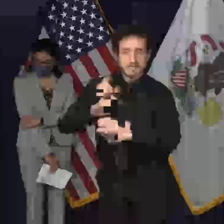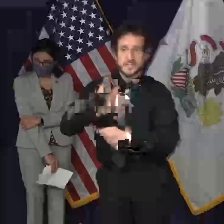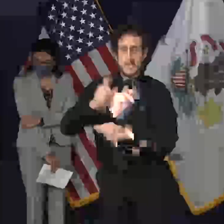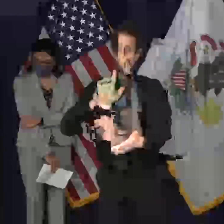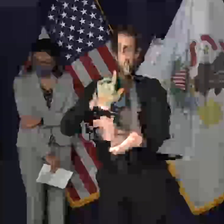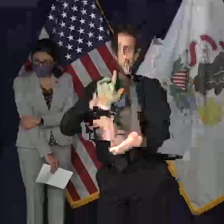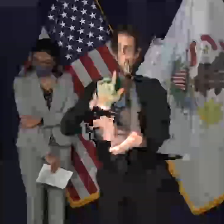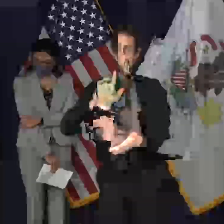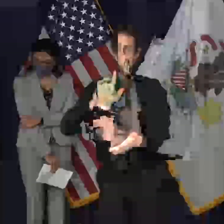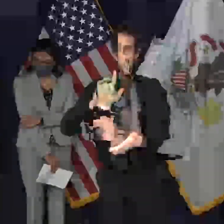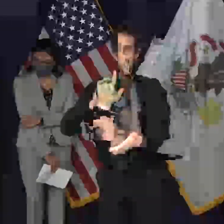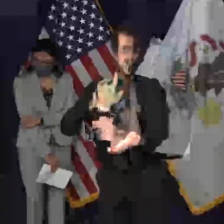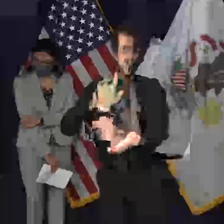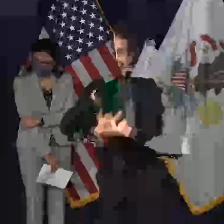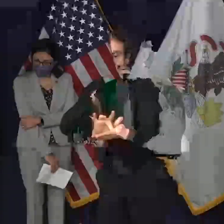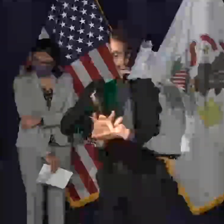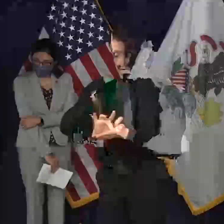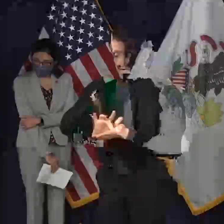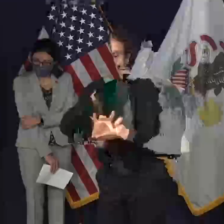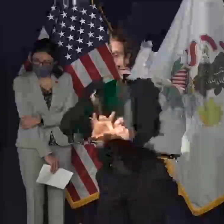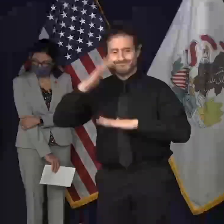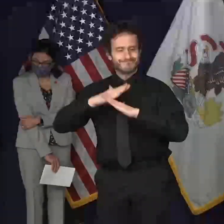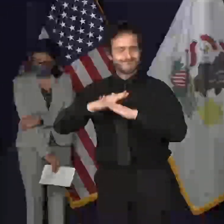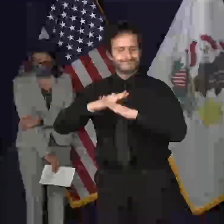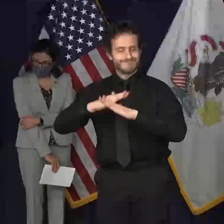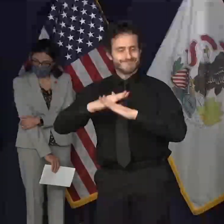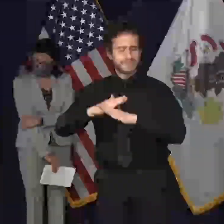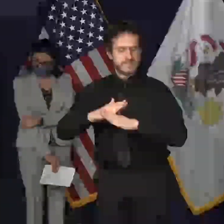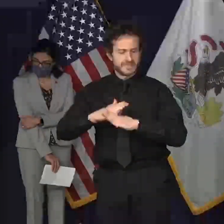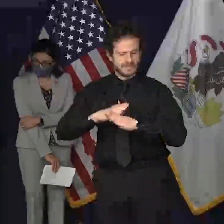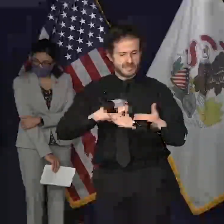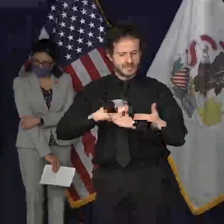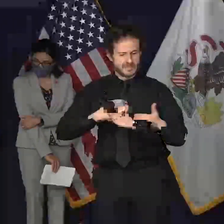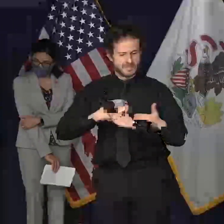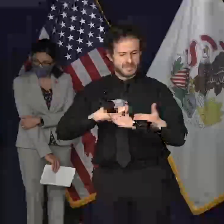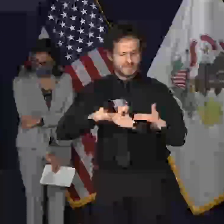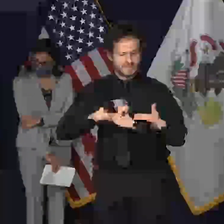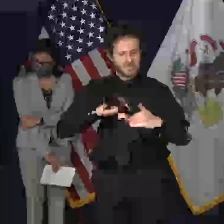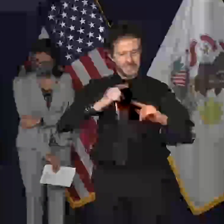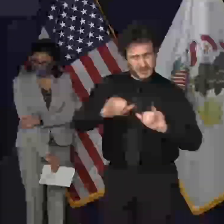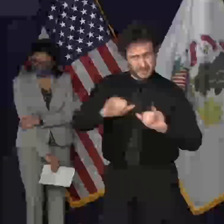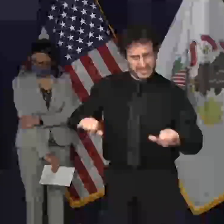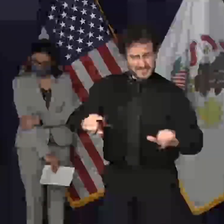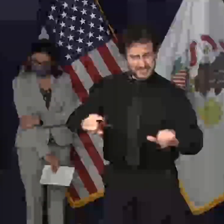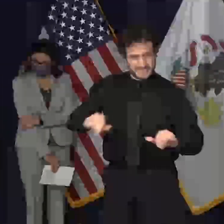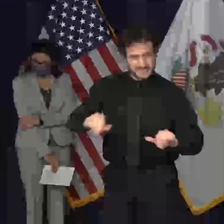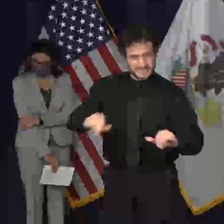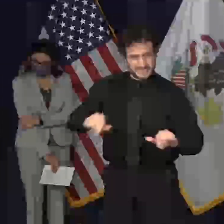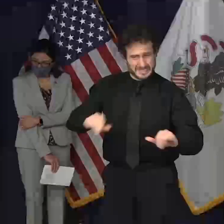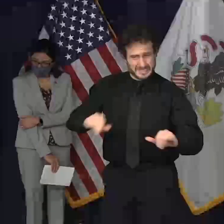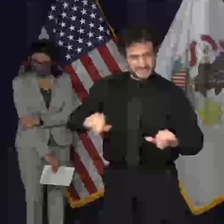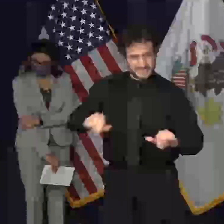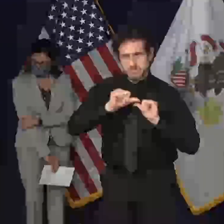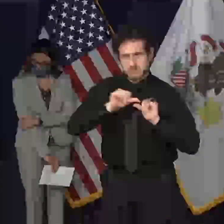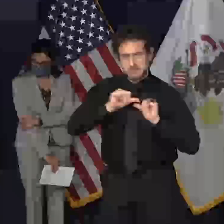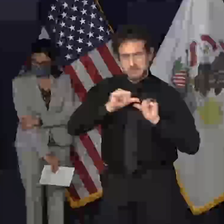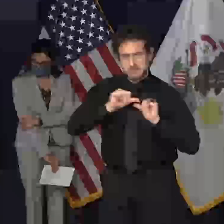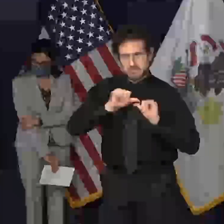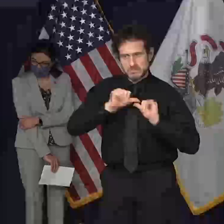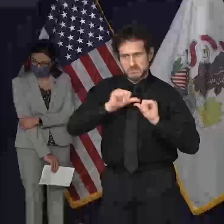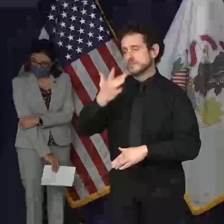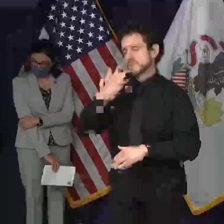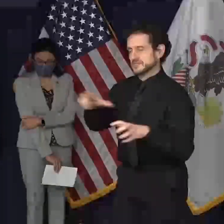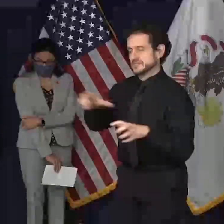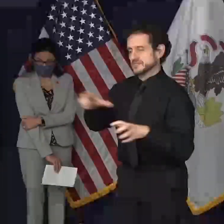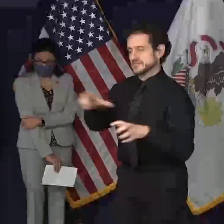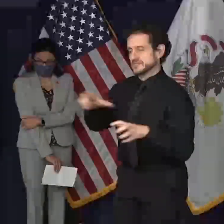30-day disaster declarations and executive orders the whole time, or would you rather legislate the plan with the General Assembly knowing you might have to negotiate on some